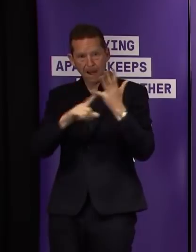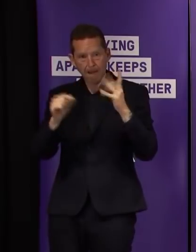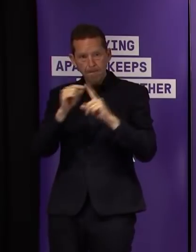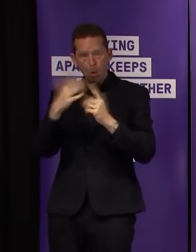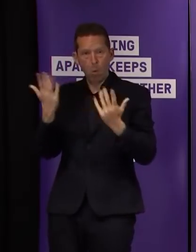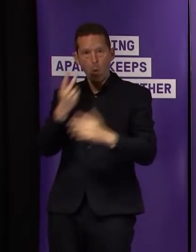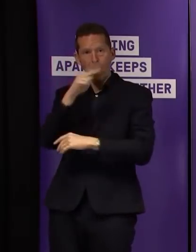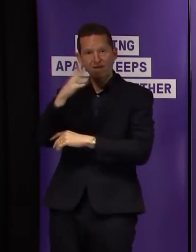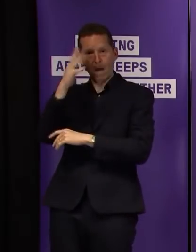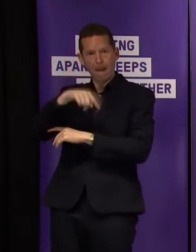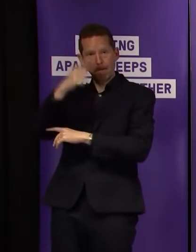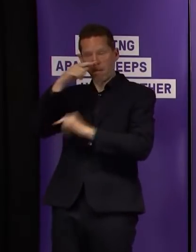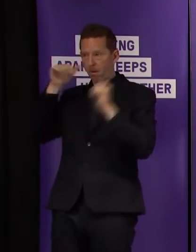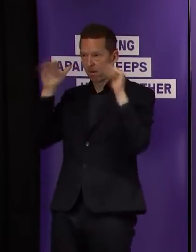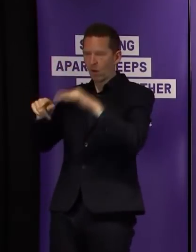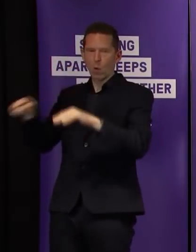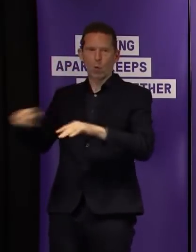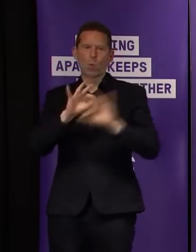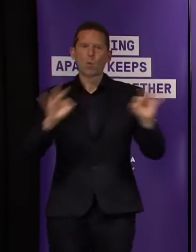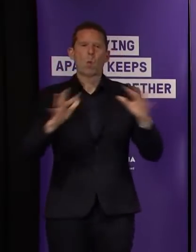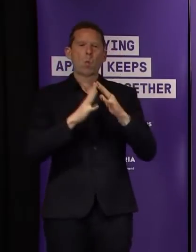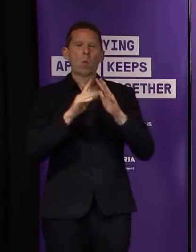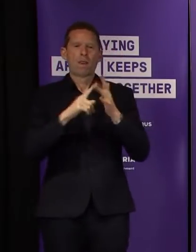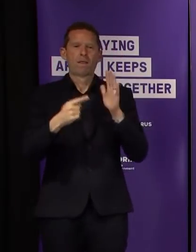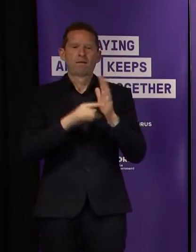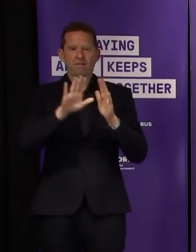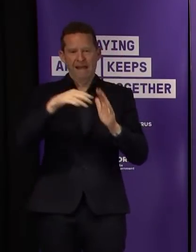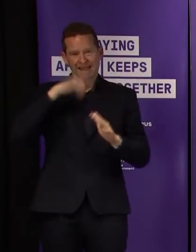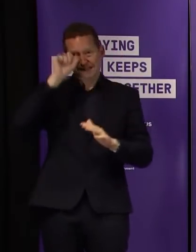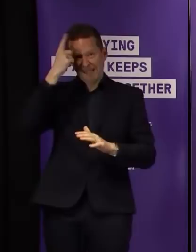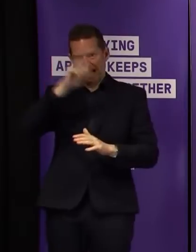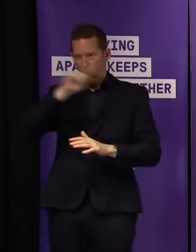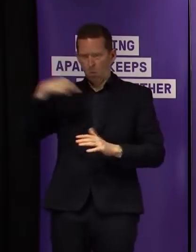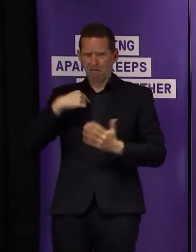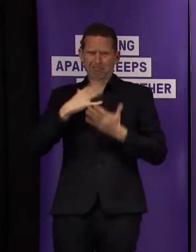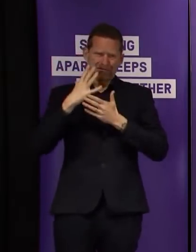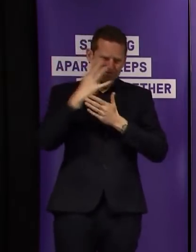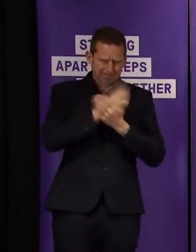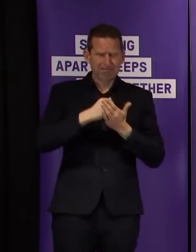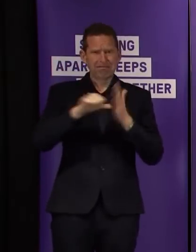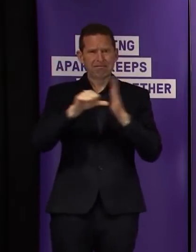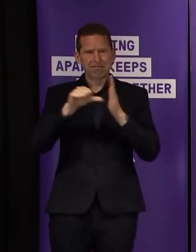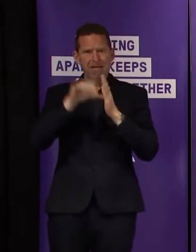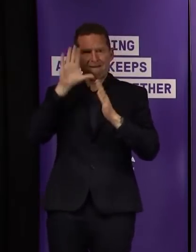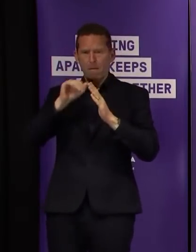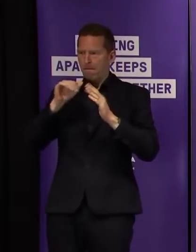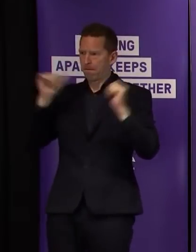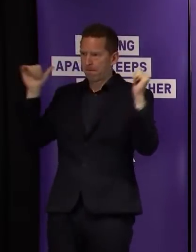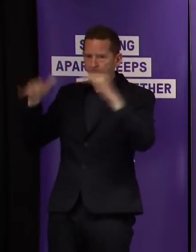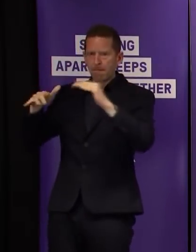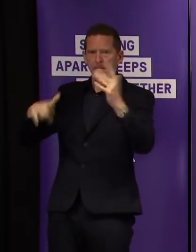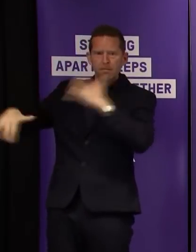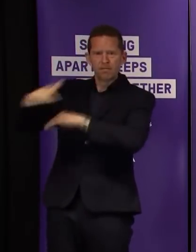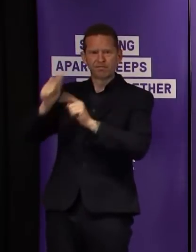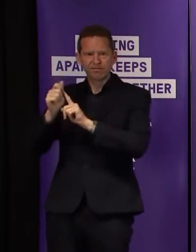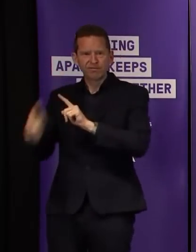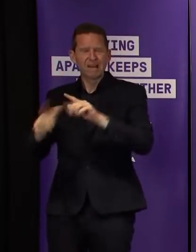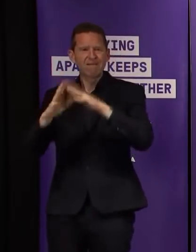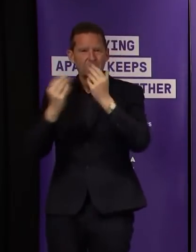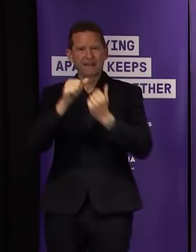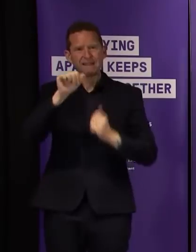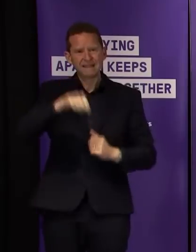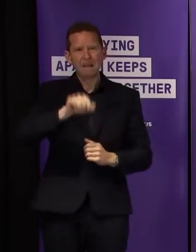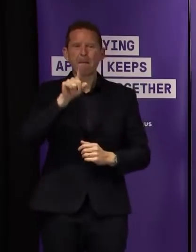It's just not worth it. As much as I respect the contribution that sector makes, we've got to do it safe so that, again,